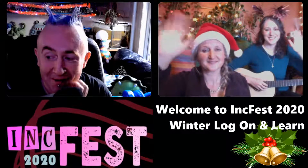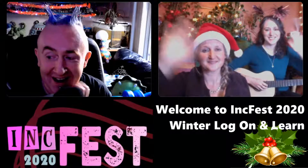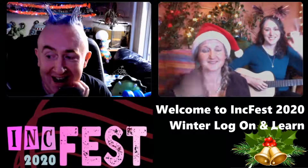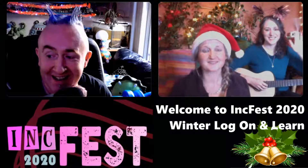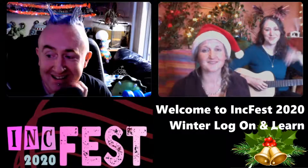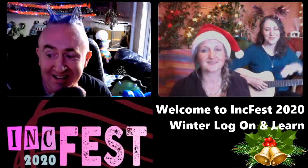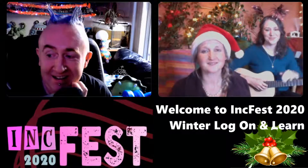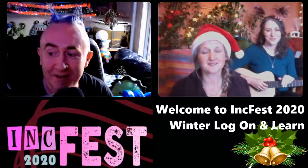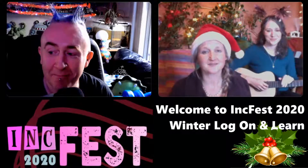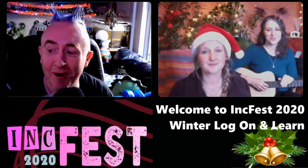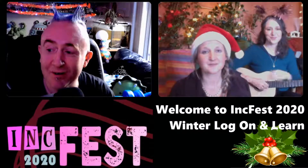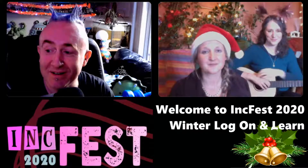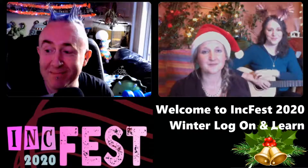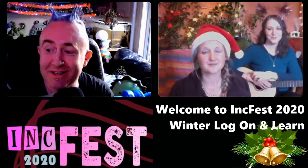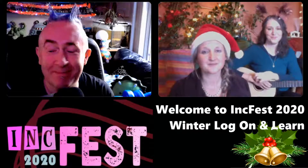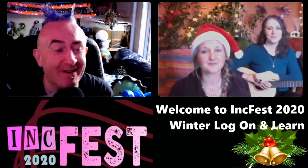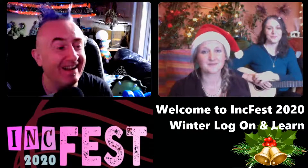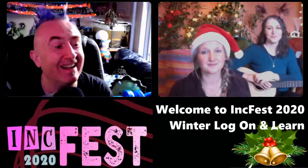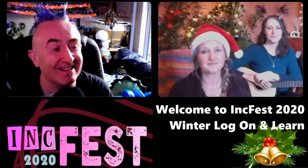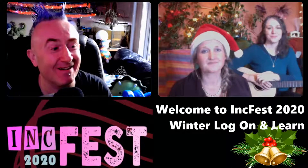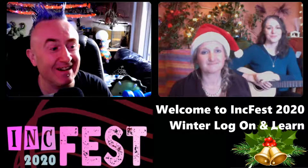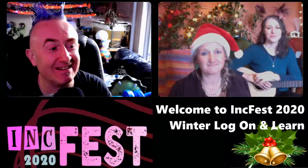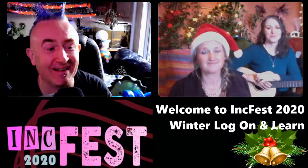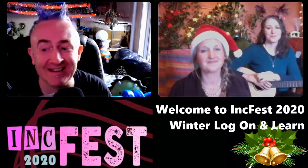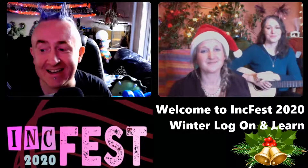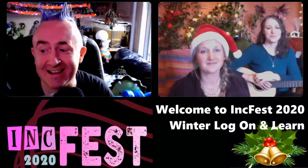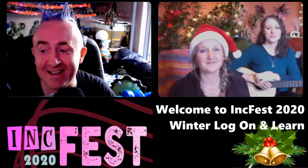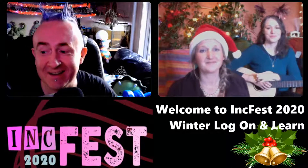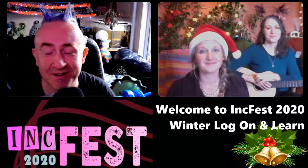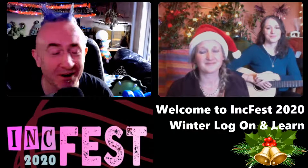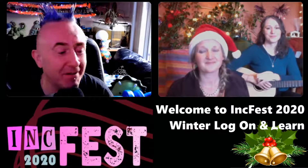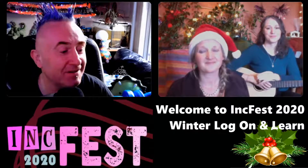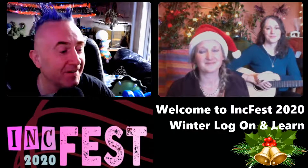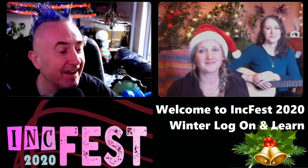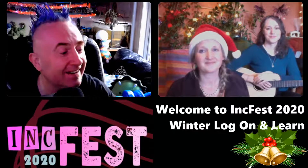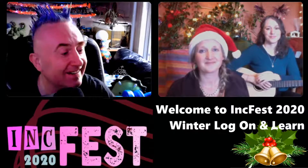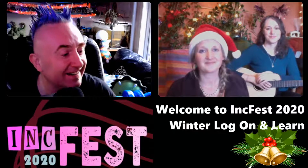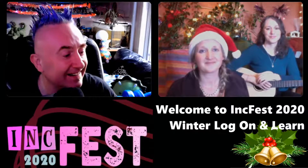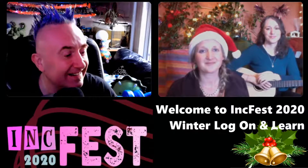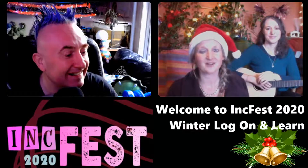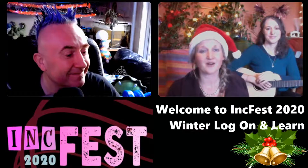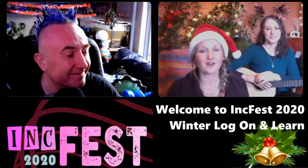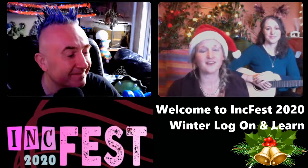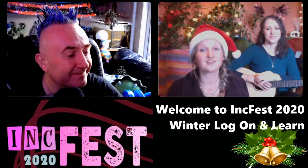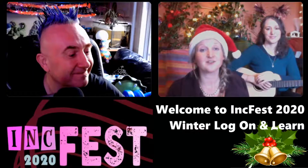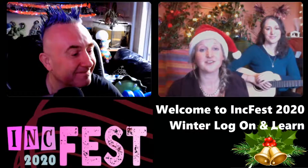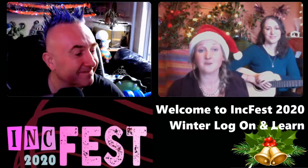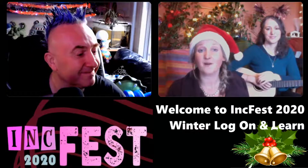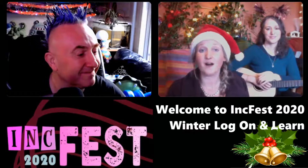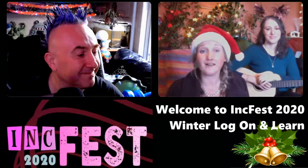really adding to my Christmas spirit. So it's fantastic. Thank you so much for that. Oh, that is so nice. Well, I